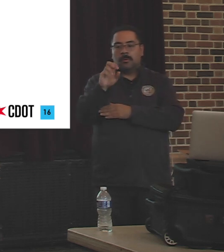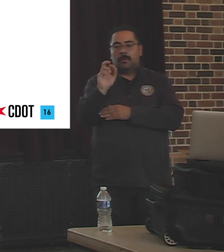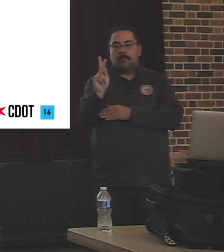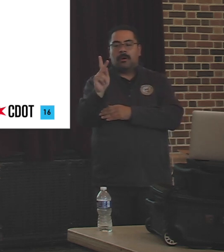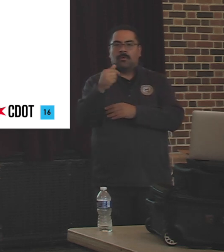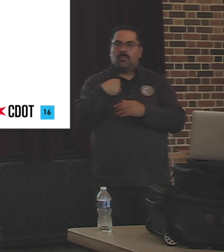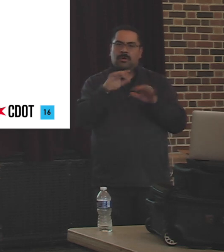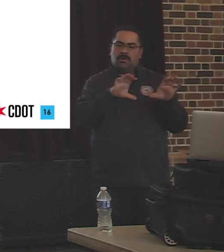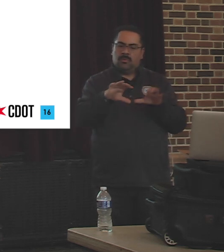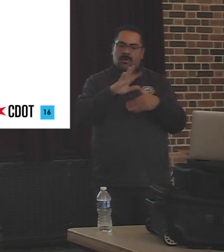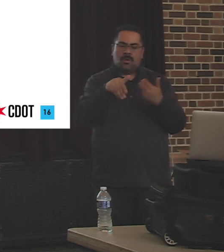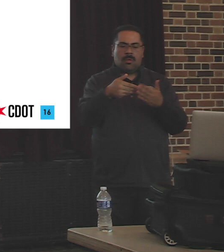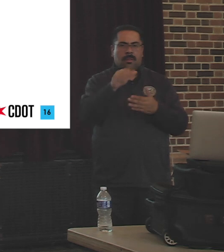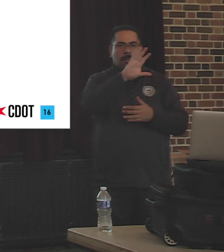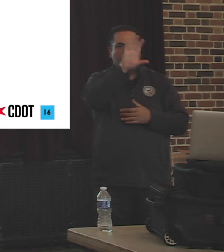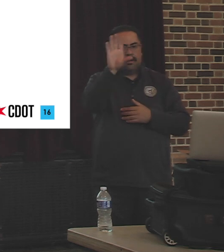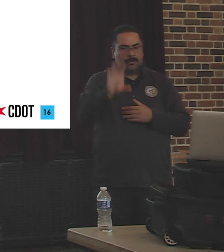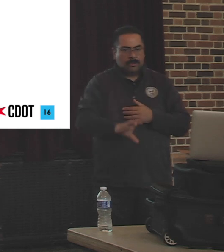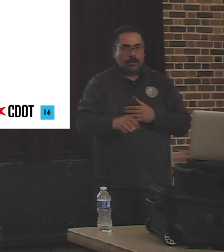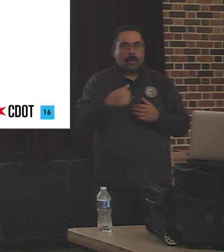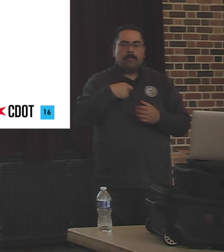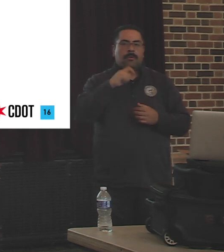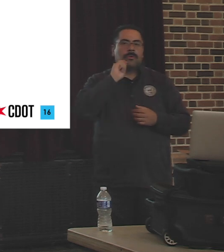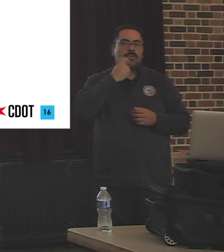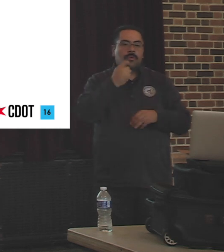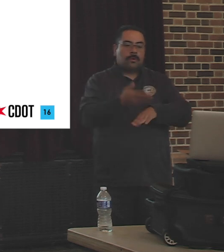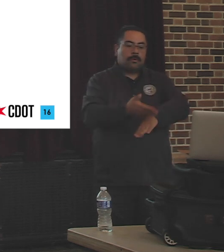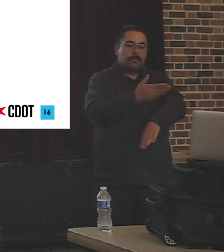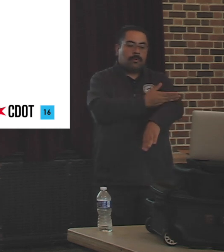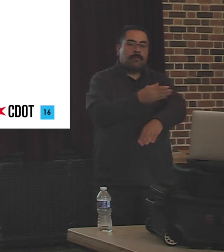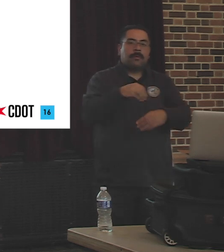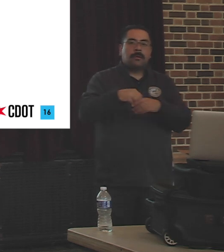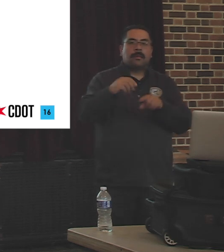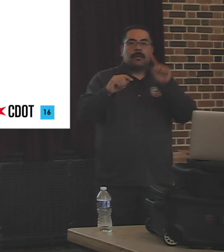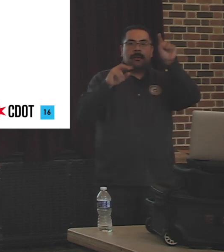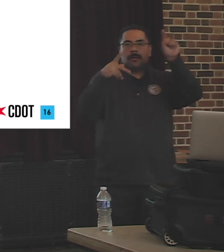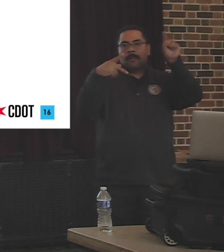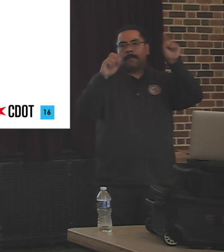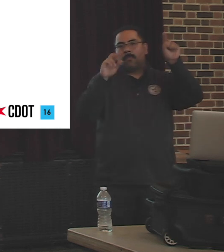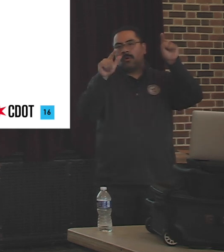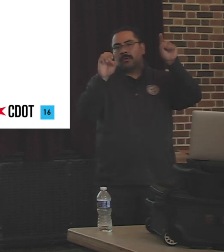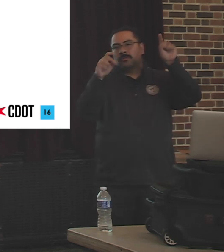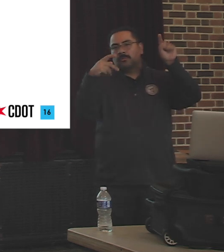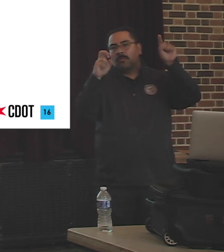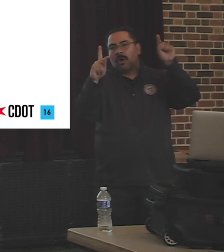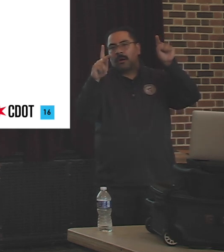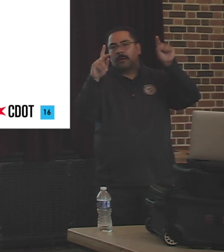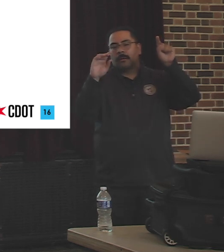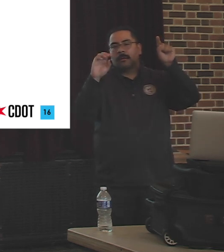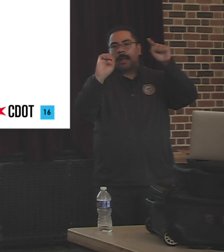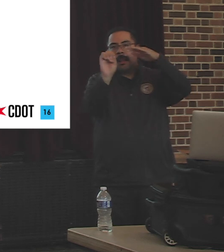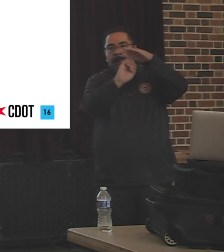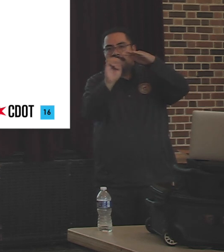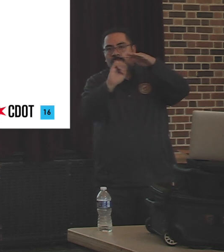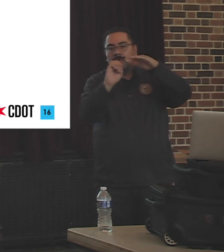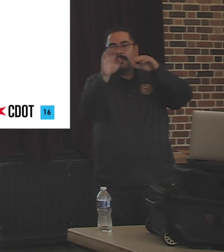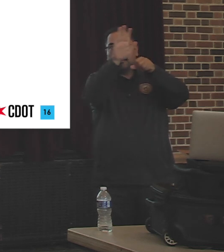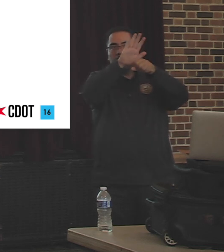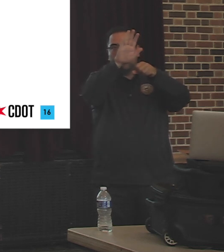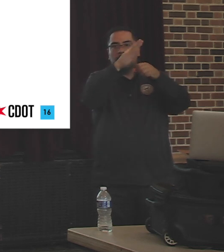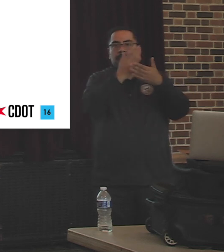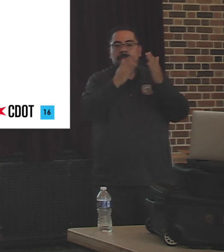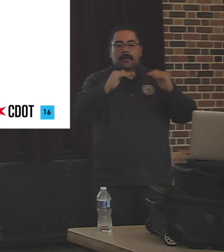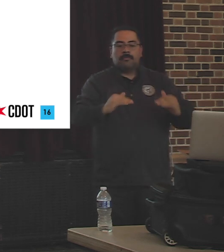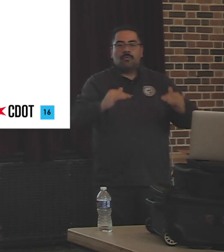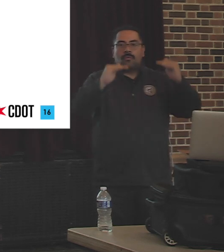We've got a lot of really cool improvements happening around Portage Park Elementary and Portage Park, including some